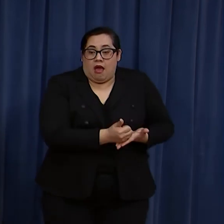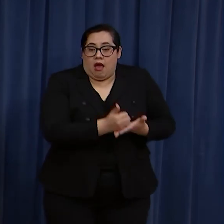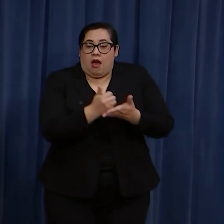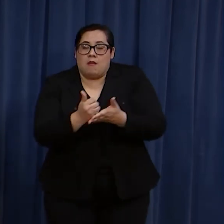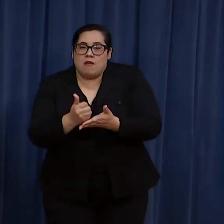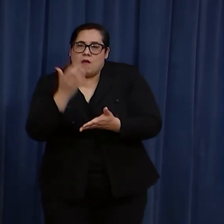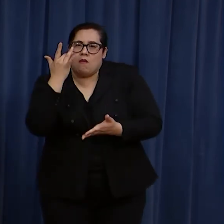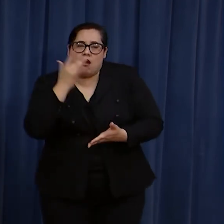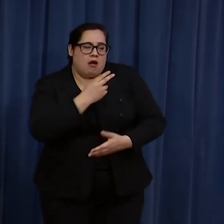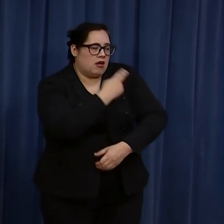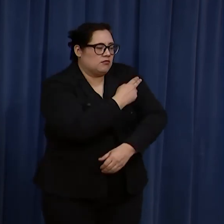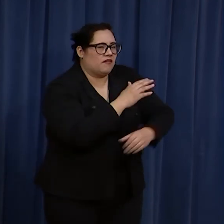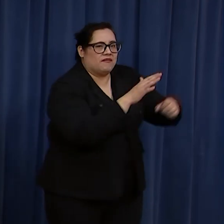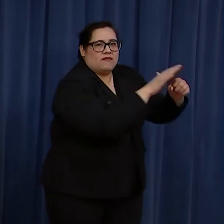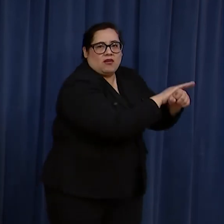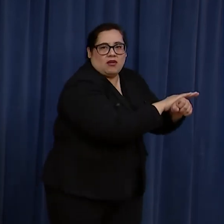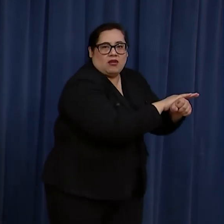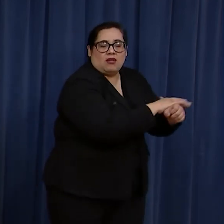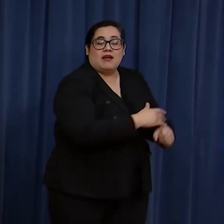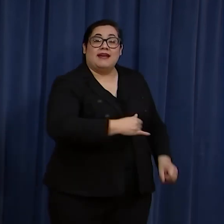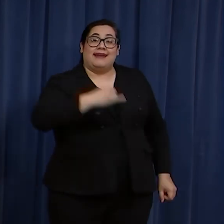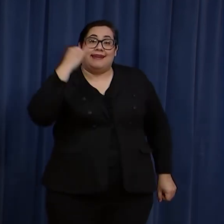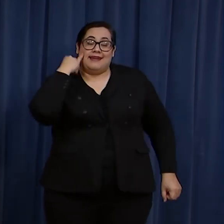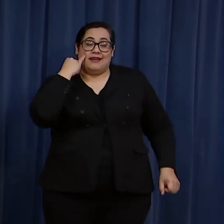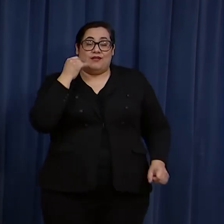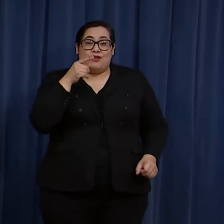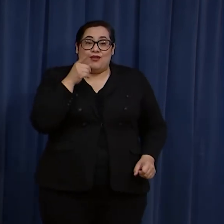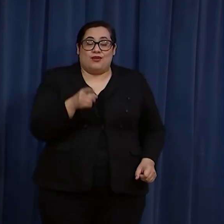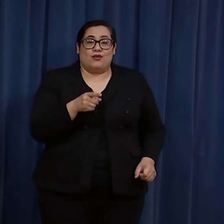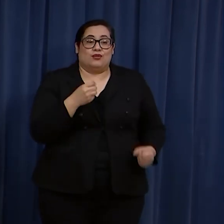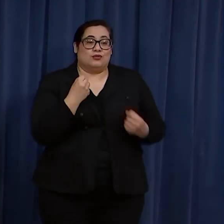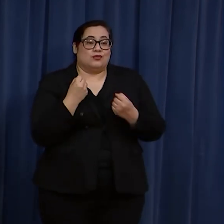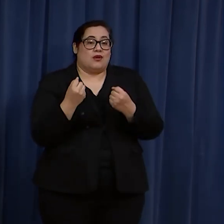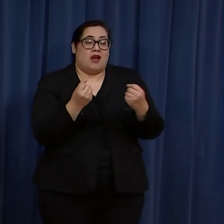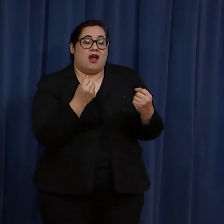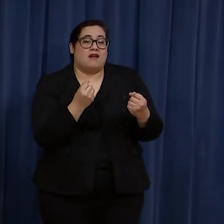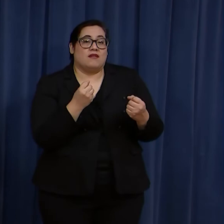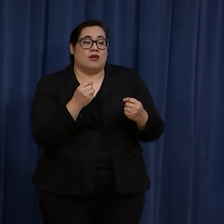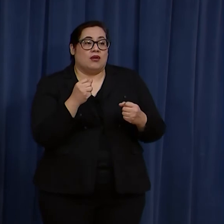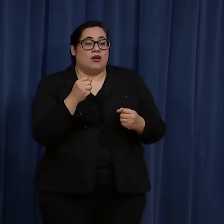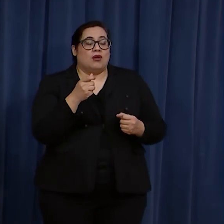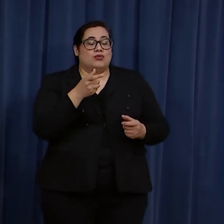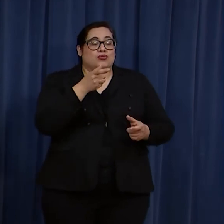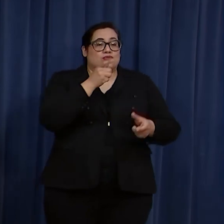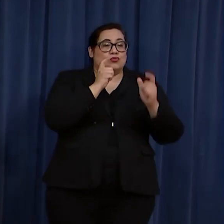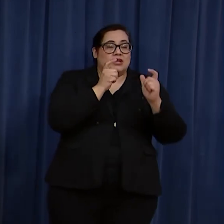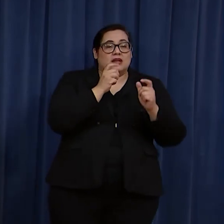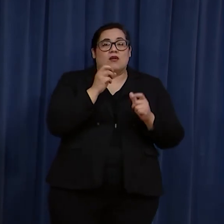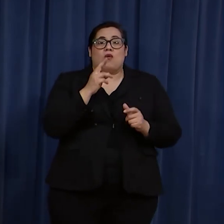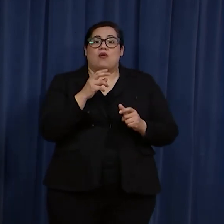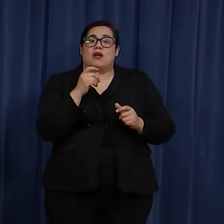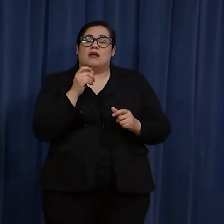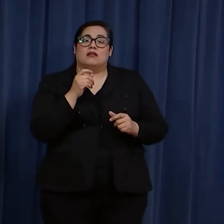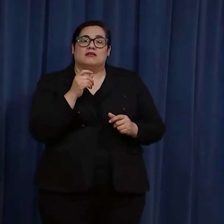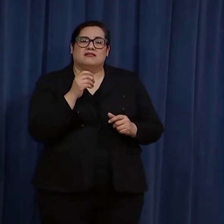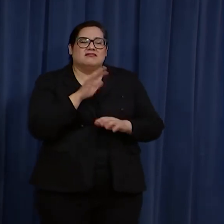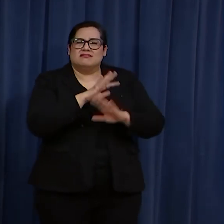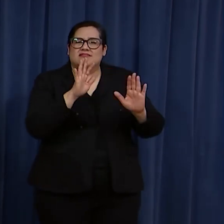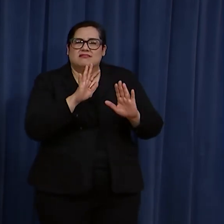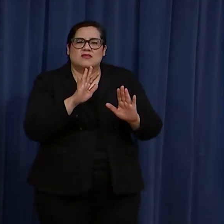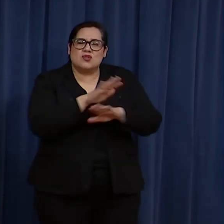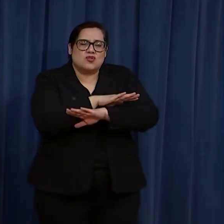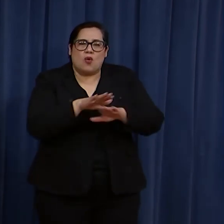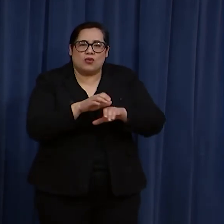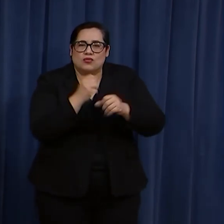ayuda. Si está bajo la influencia, no conduzca. Por